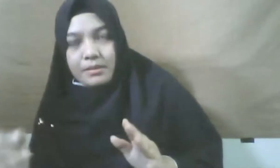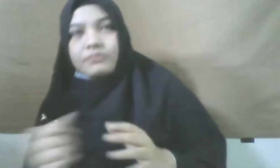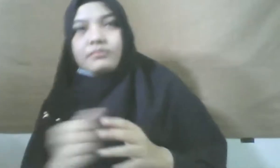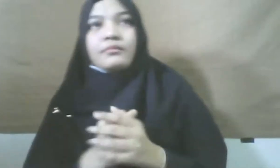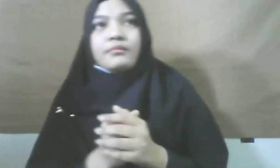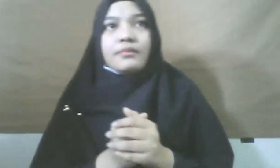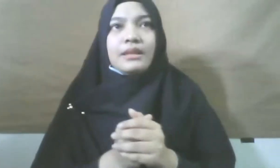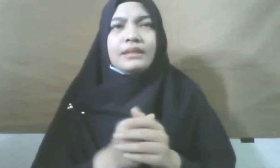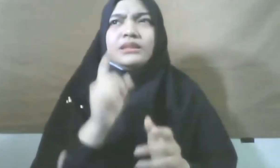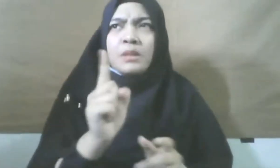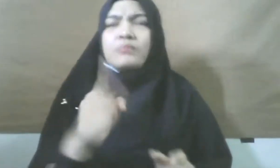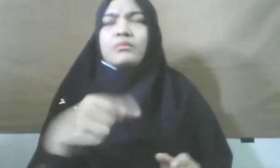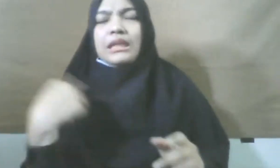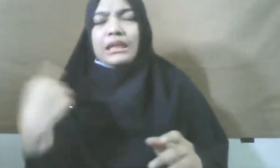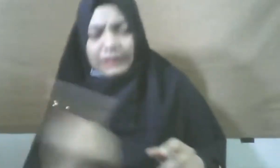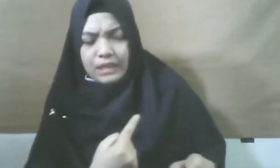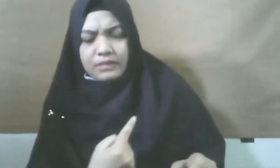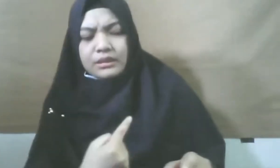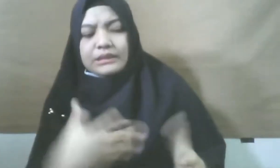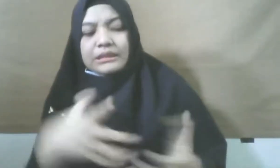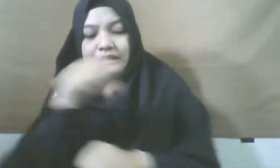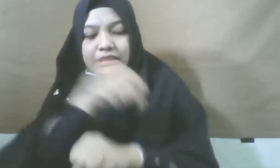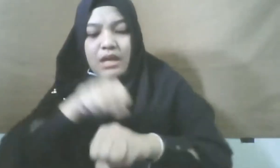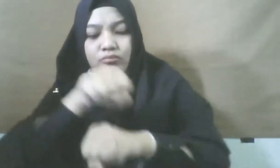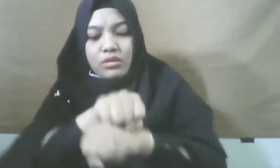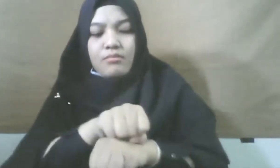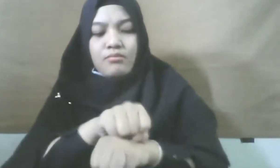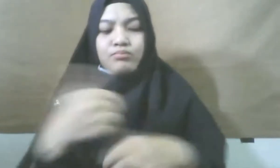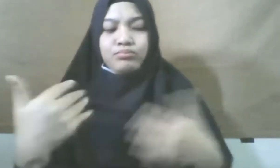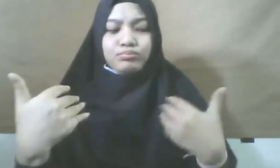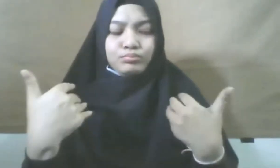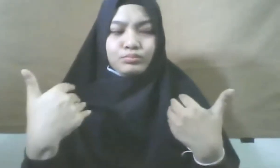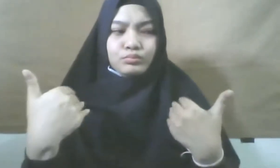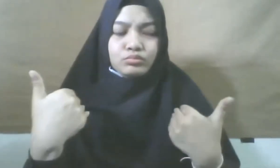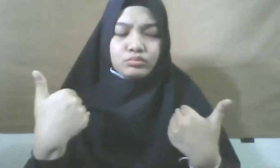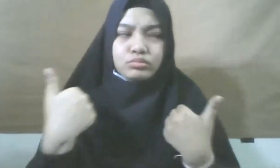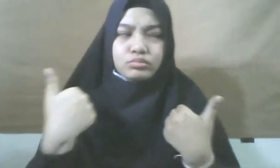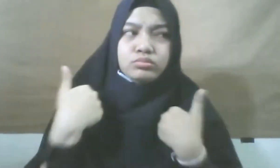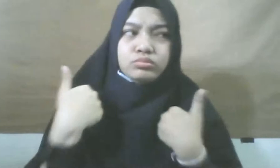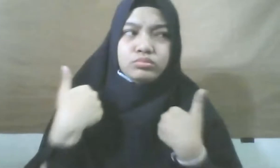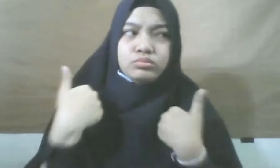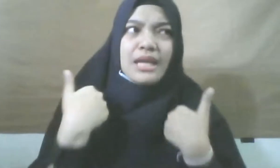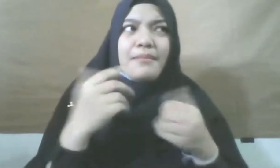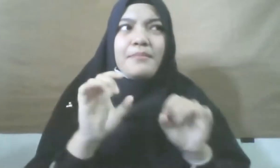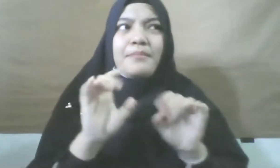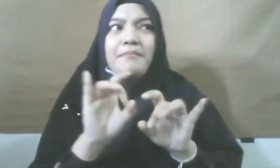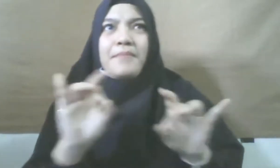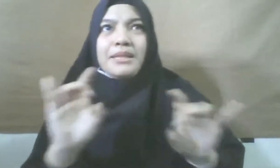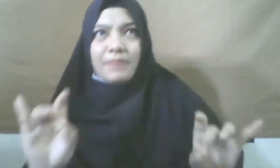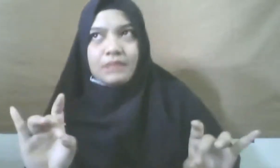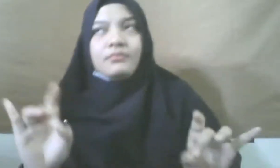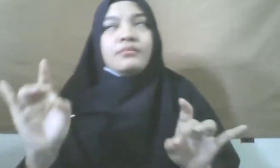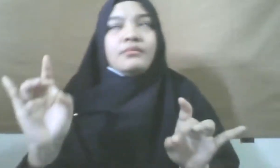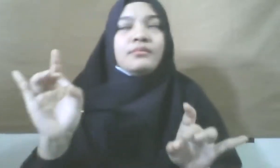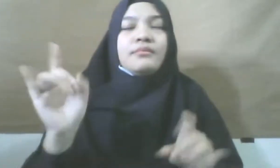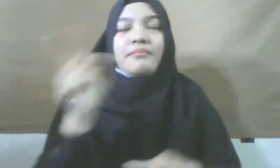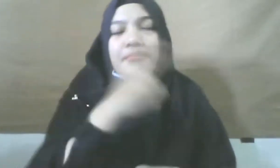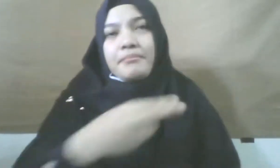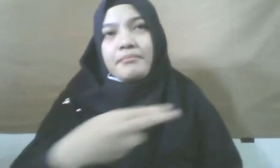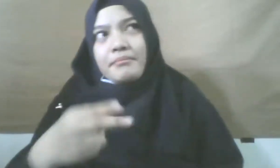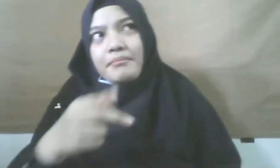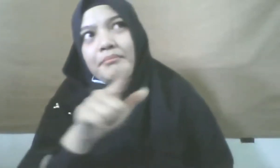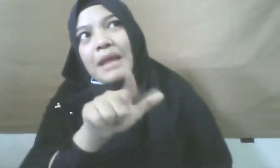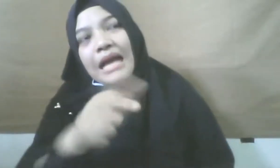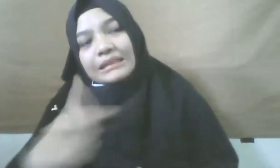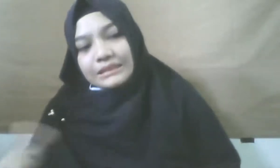aging population. We have the elderly who do not use smartphones. They don't know how to use the internet. They have no internet access. So